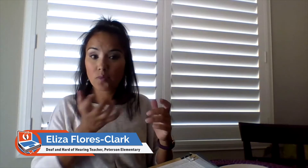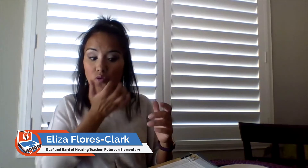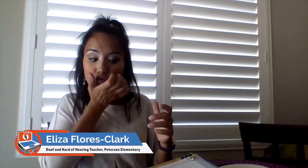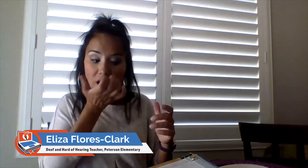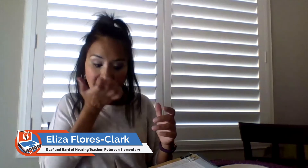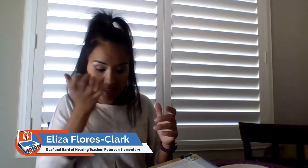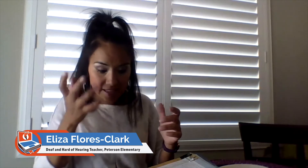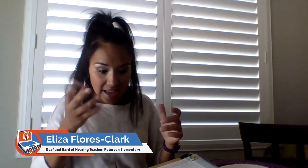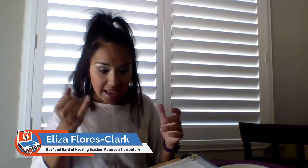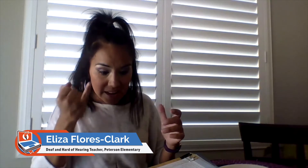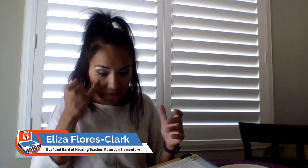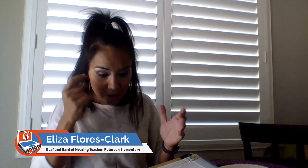grass.